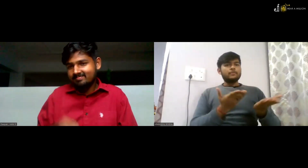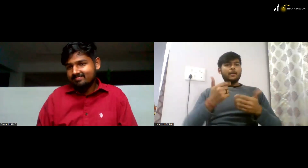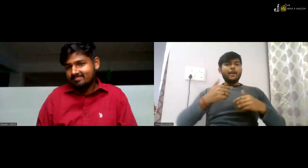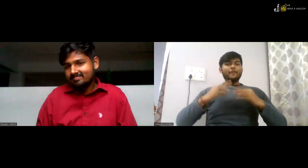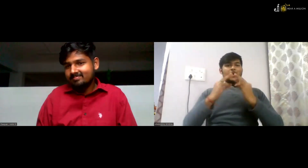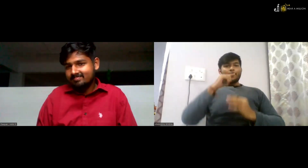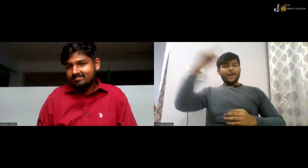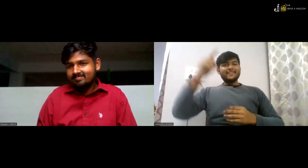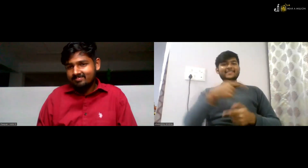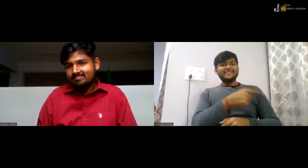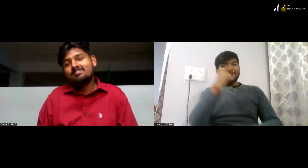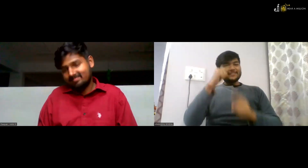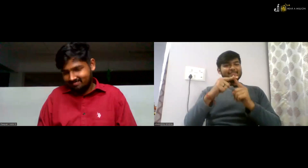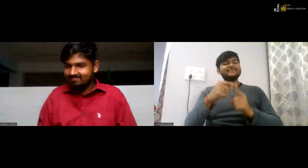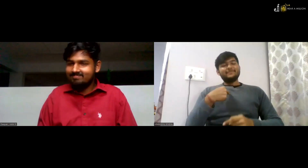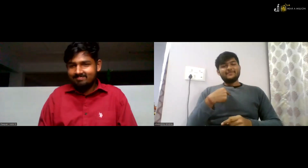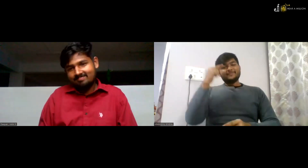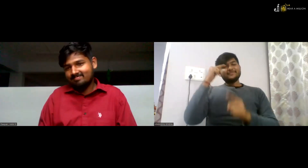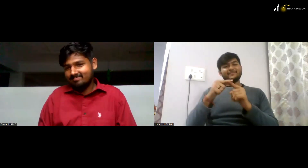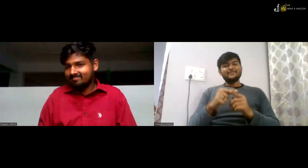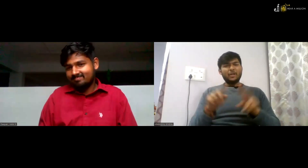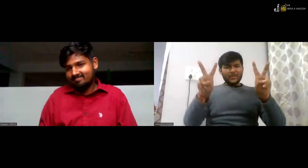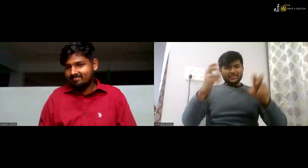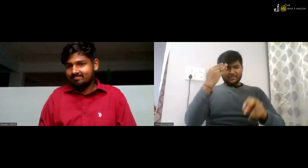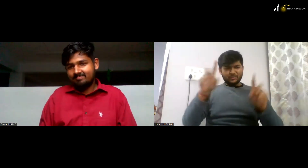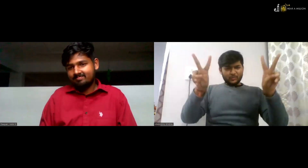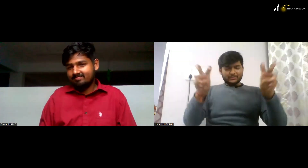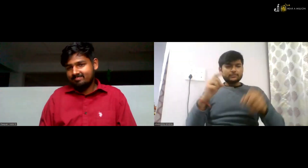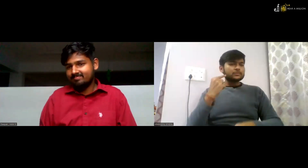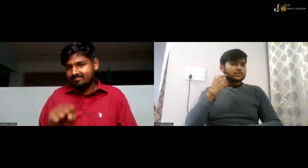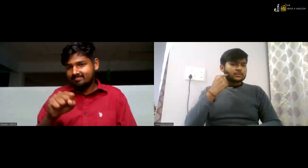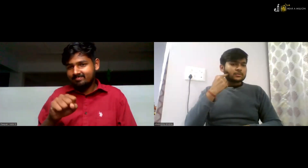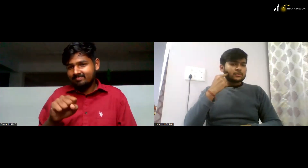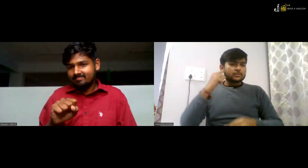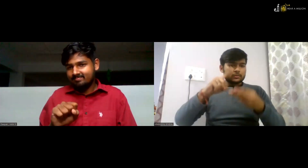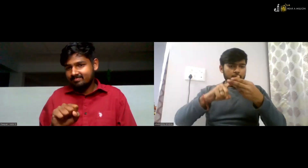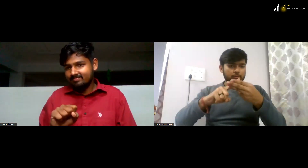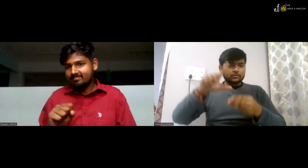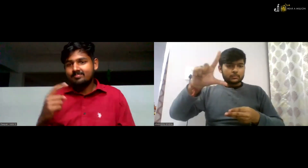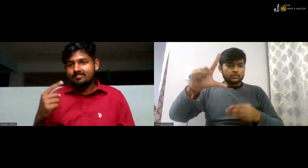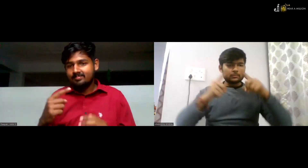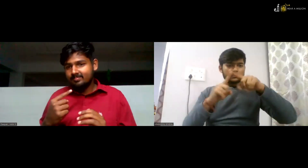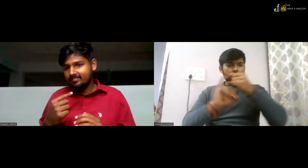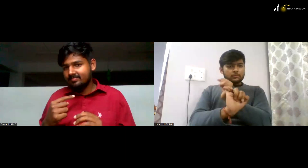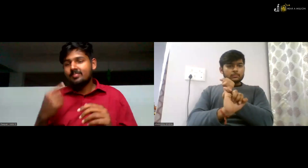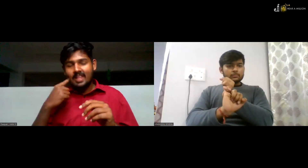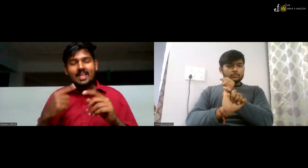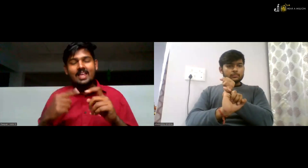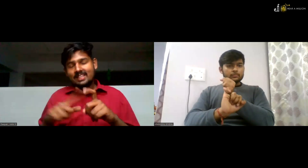are moving to the Western countries, but what about the deaf people? You would like to feel proud and would like to help other